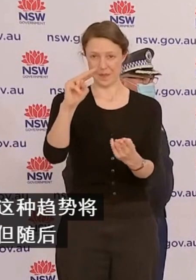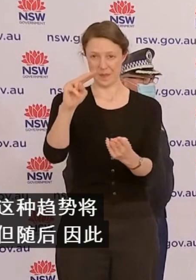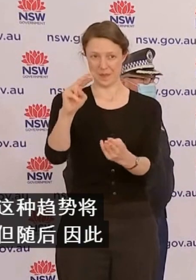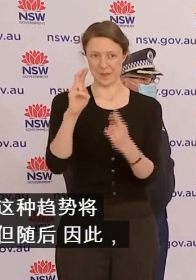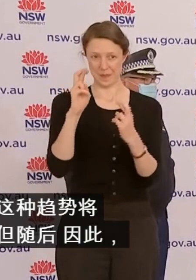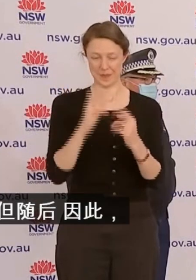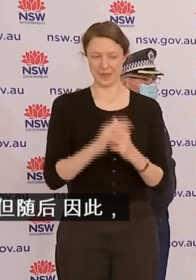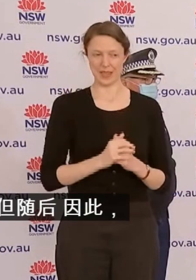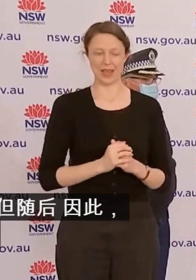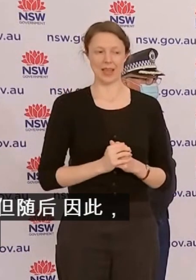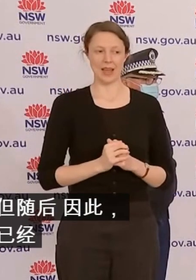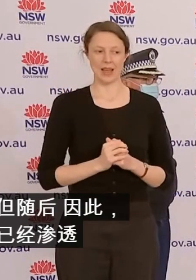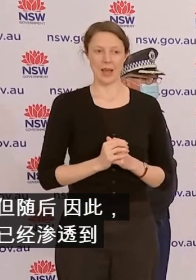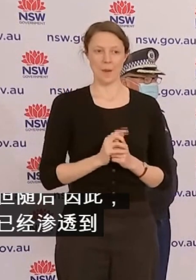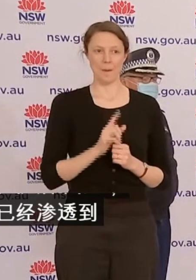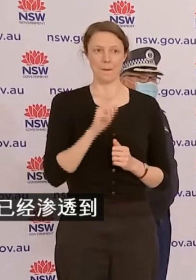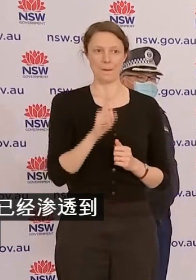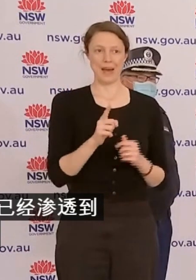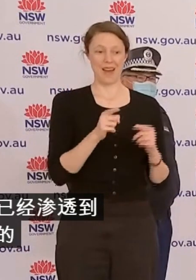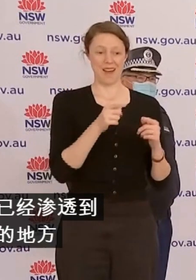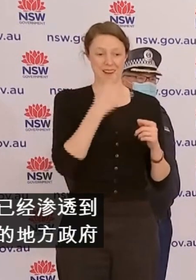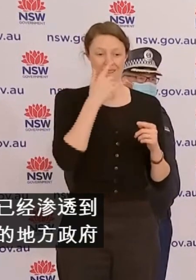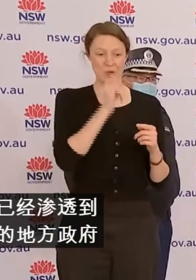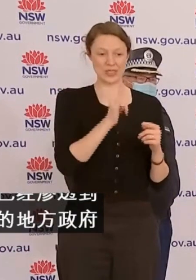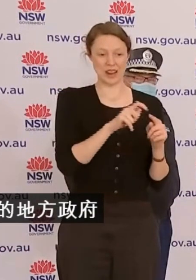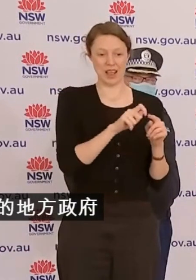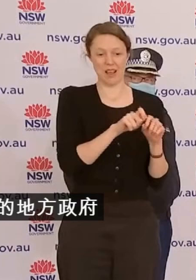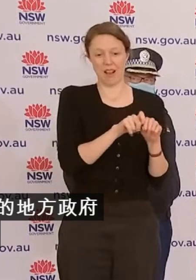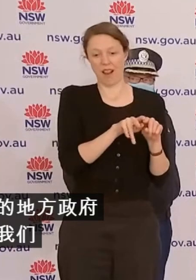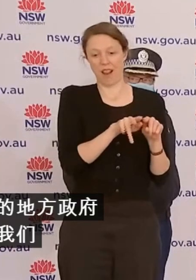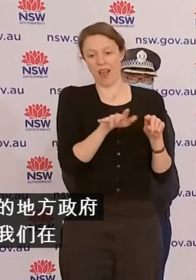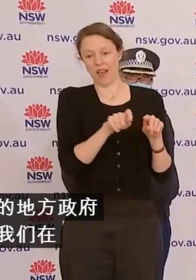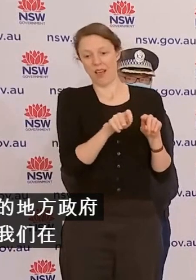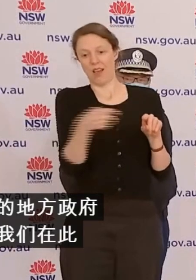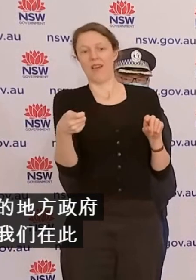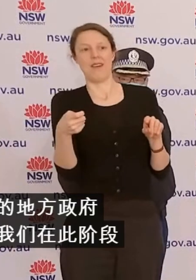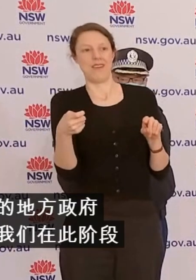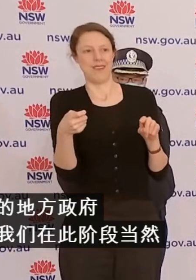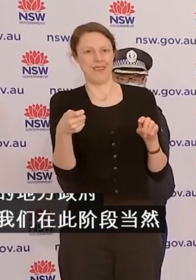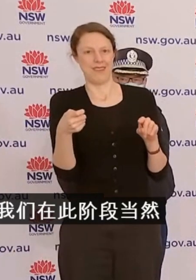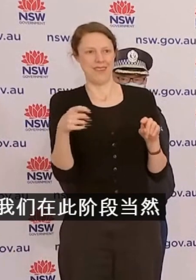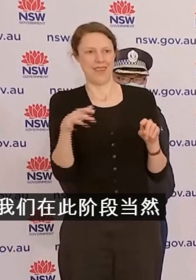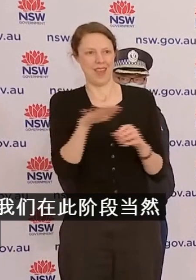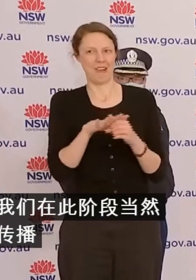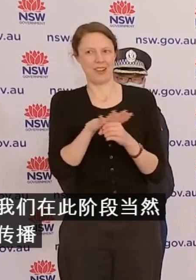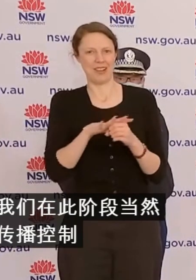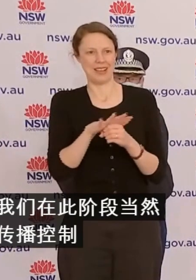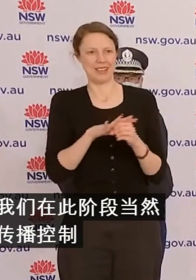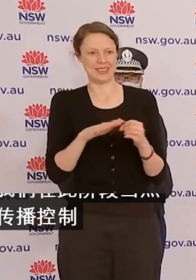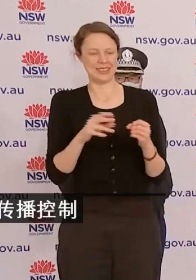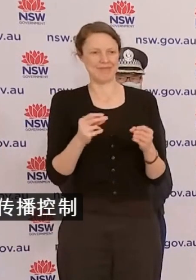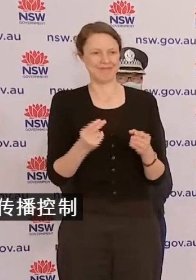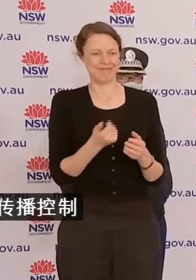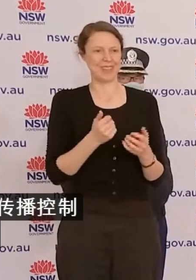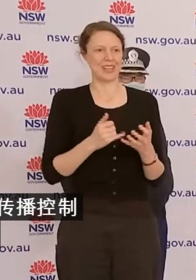as a consequence you've seen it trickle over into adjoining or abutting local government areas. So we certainly at this stage want to make sure we contain the